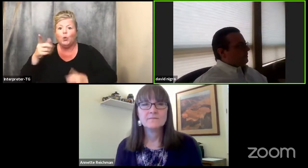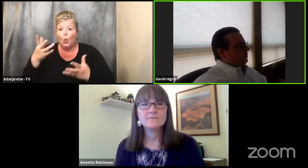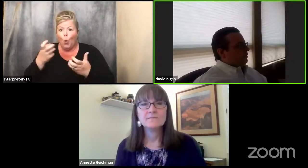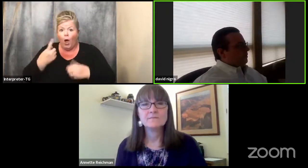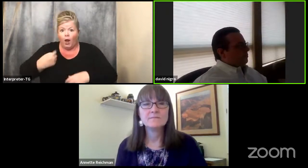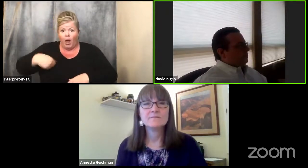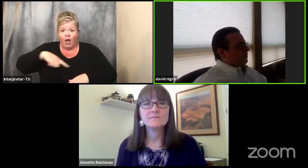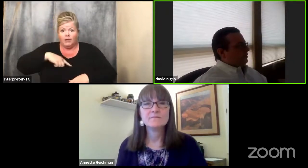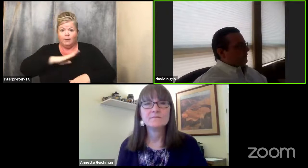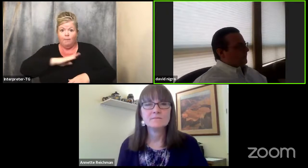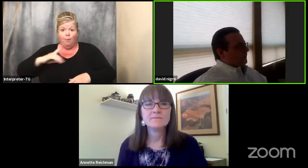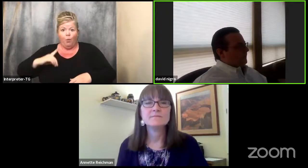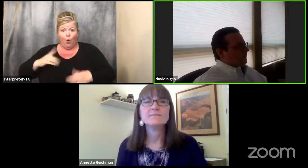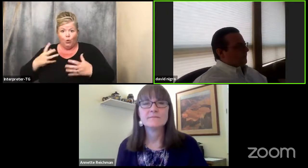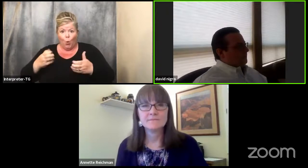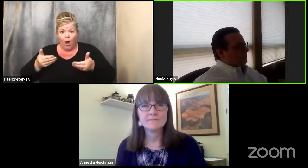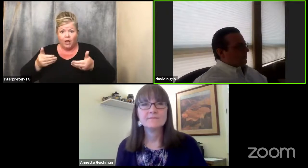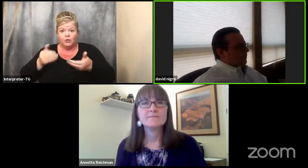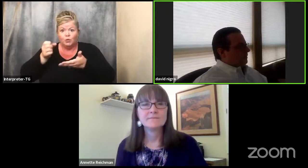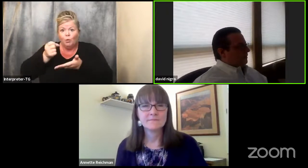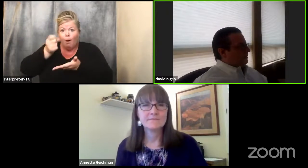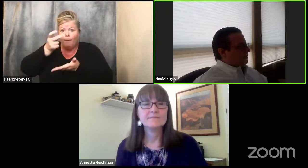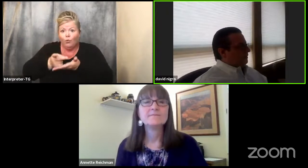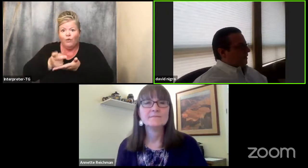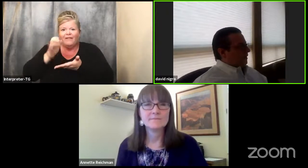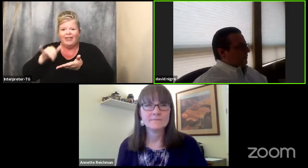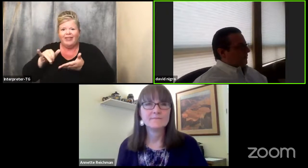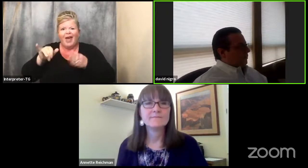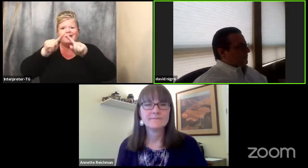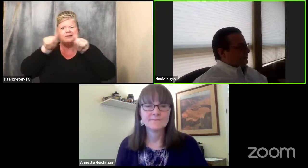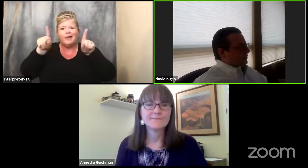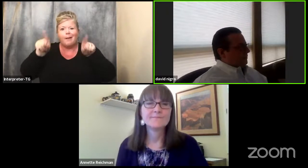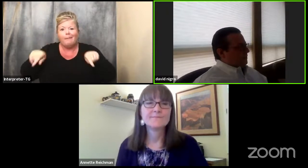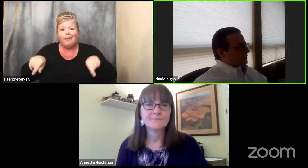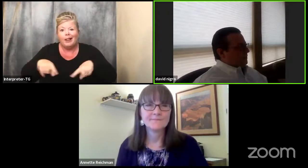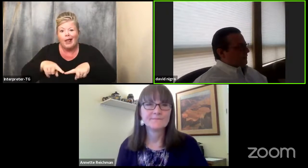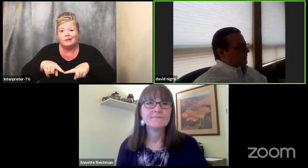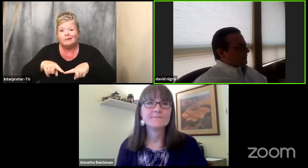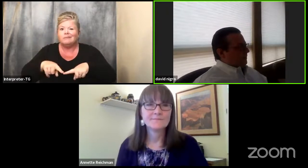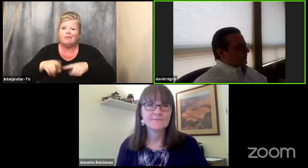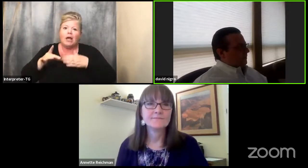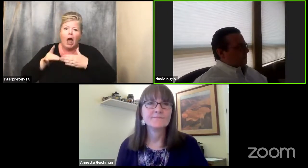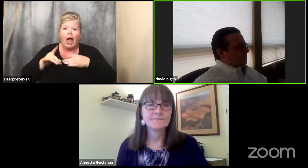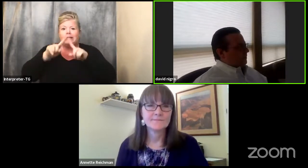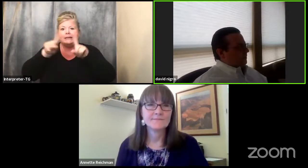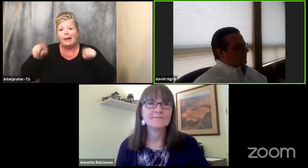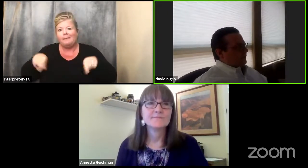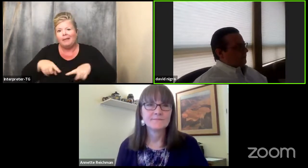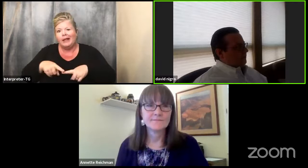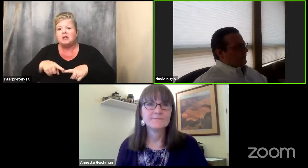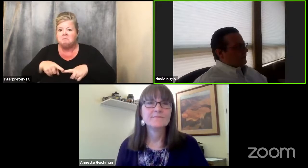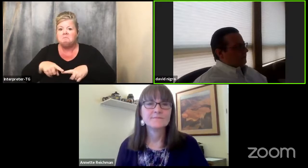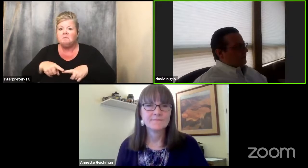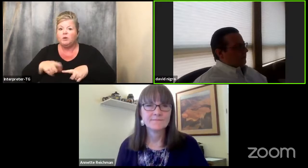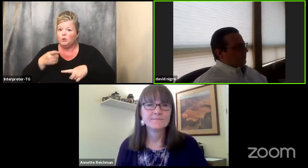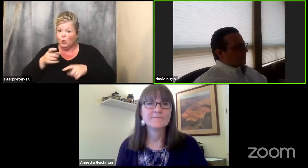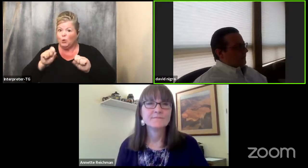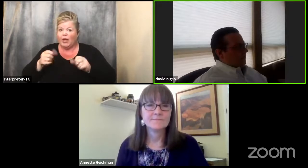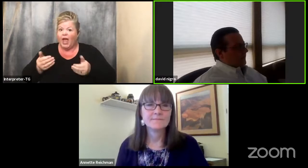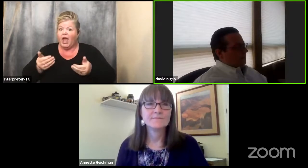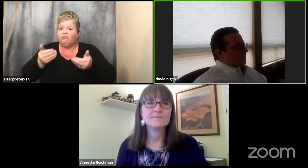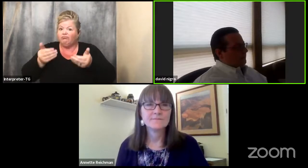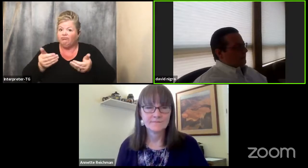is to approve this template or something substantially similar so that you can enter into this